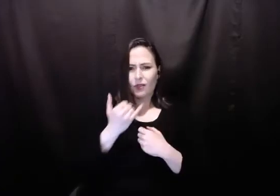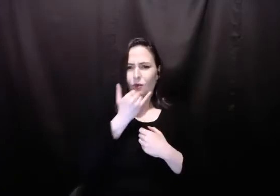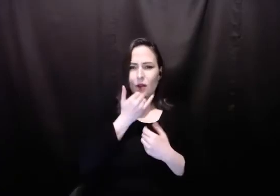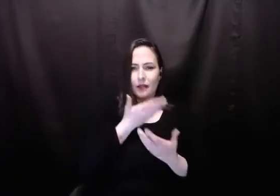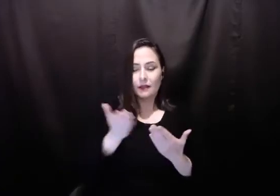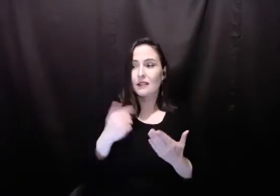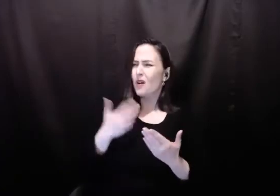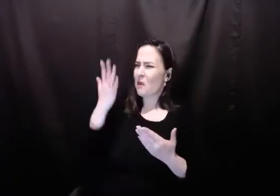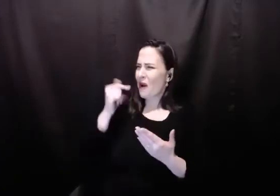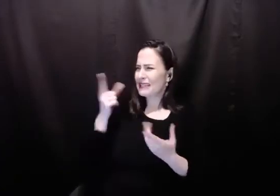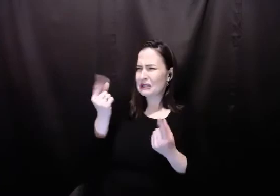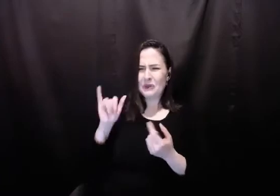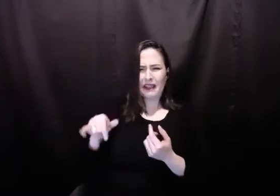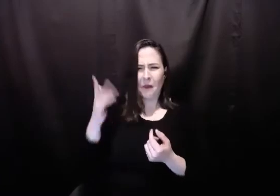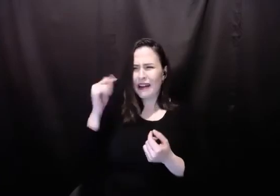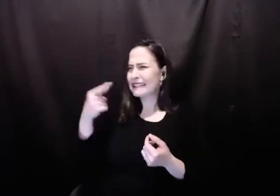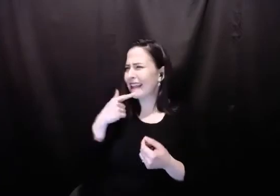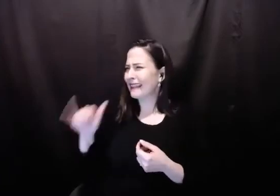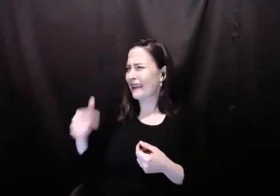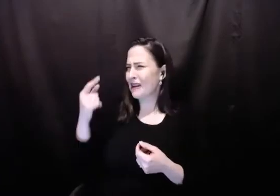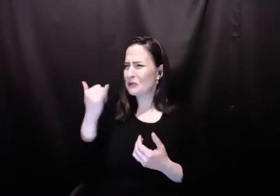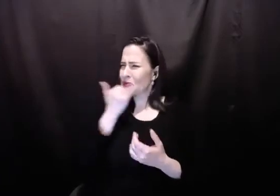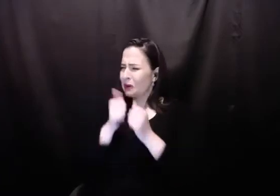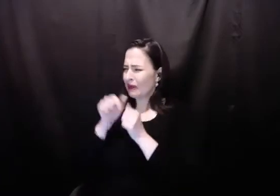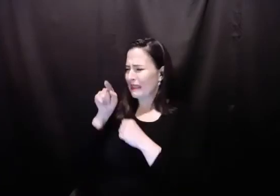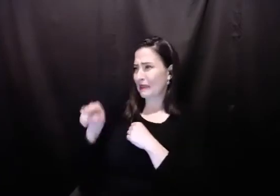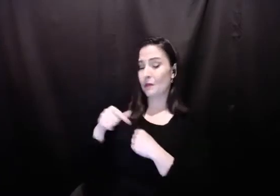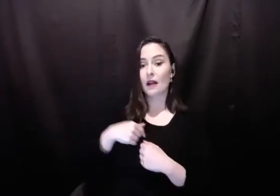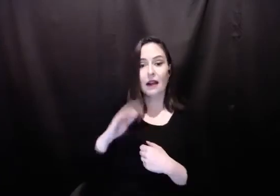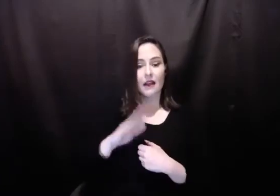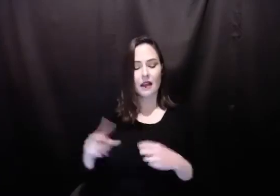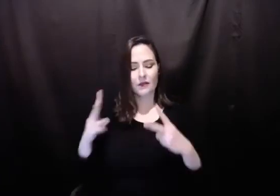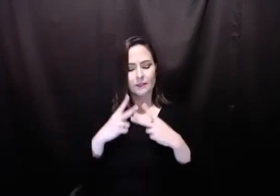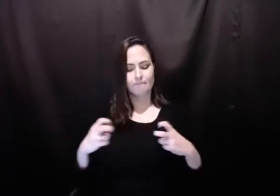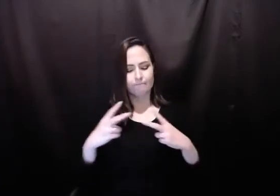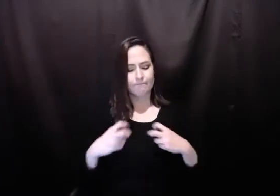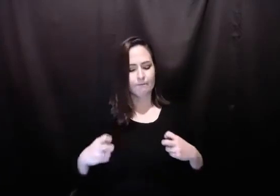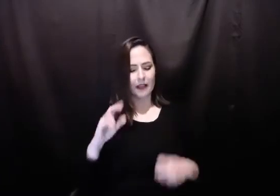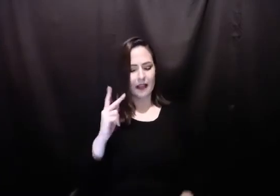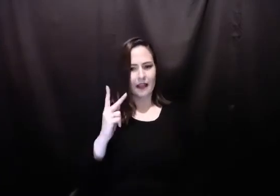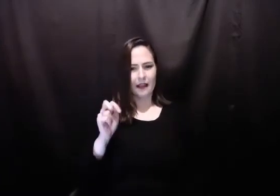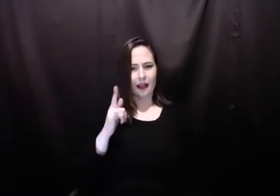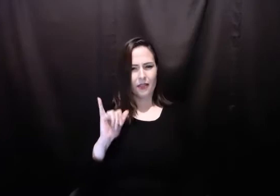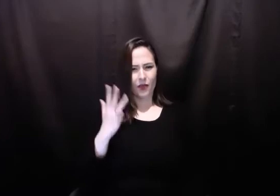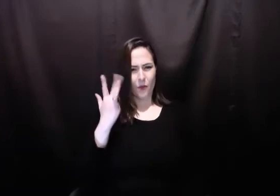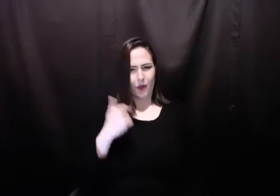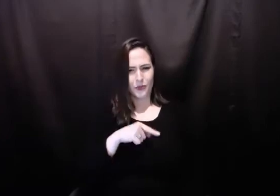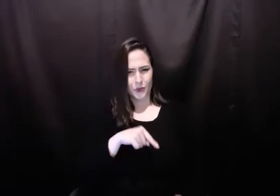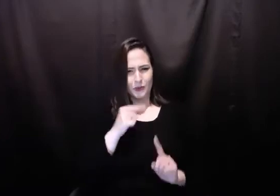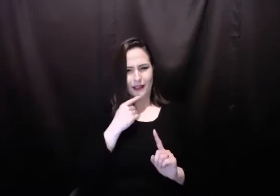why did you say that? Why did you do that? Never looked at the roots. And that's what a fourth step and